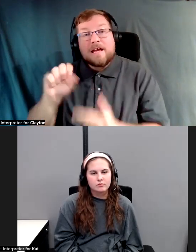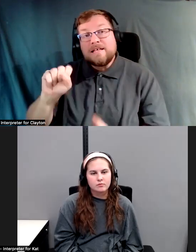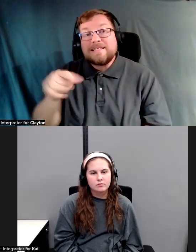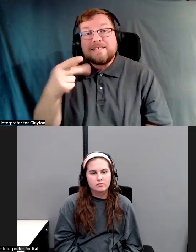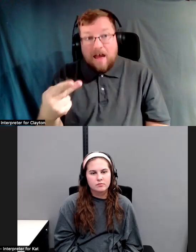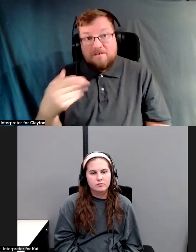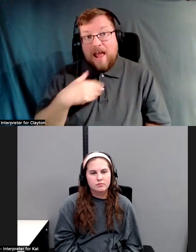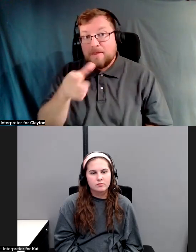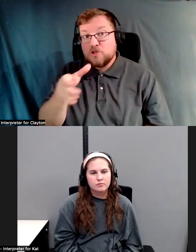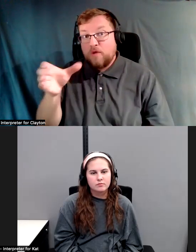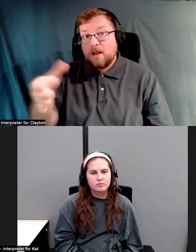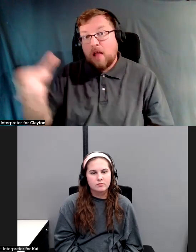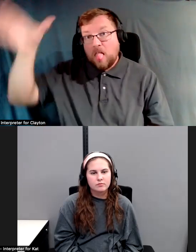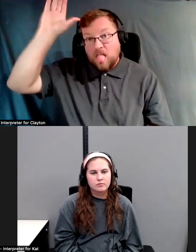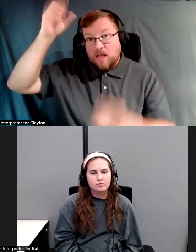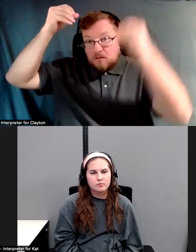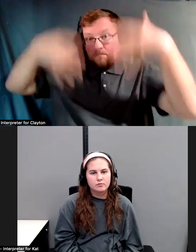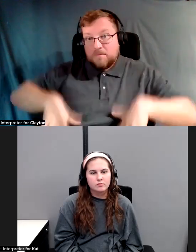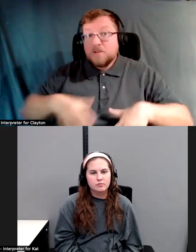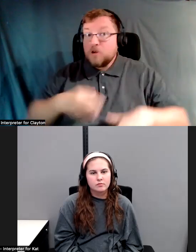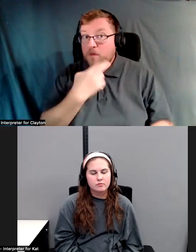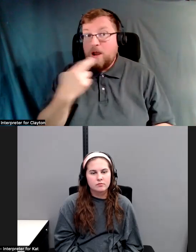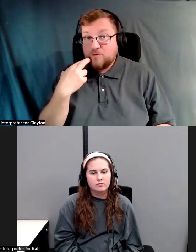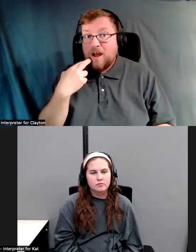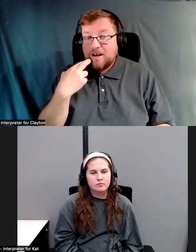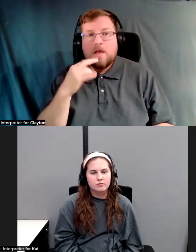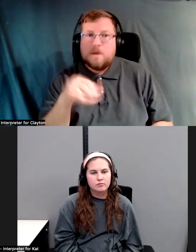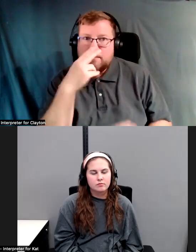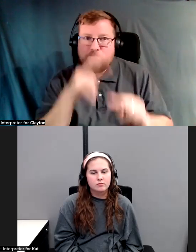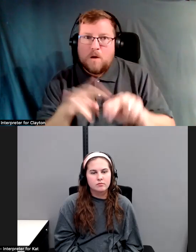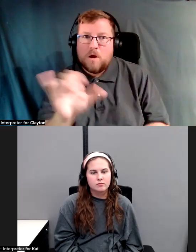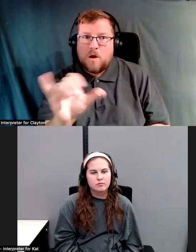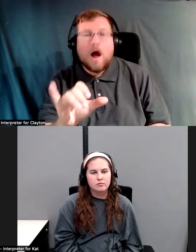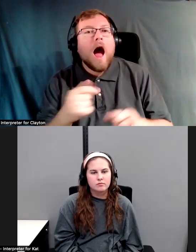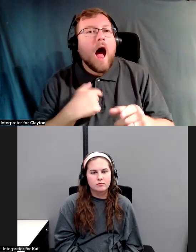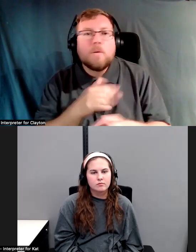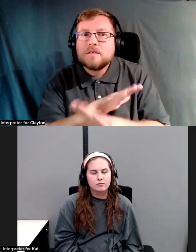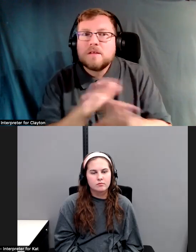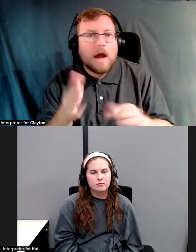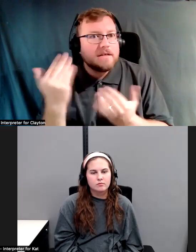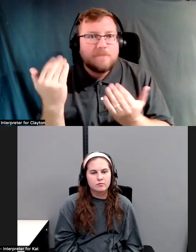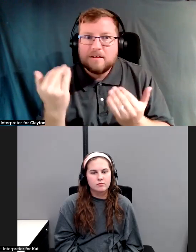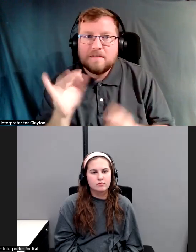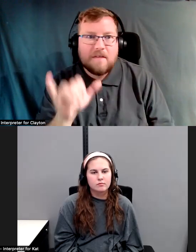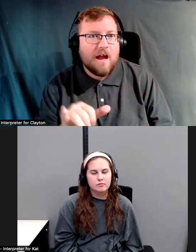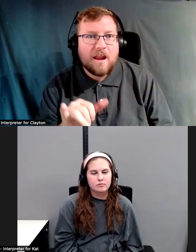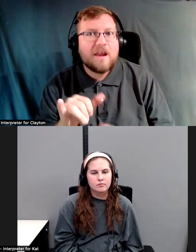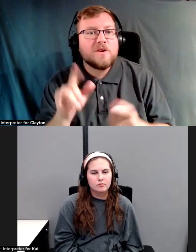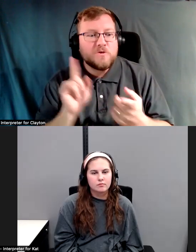head in the restaurant scene, that was a fun one too. I actually was not expecting to